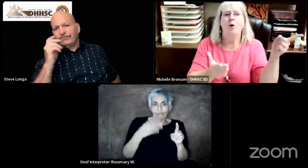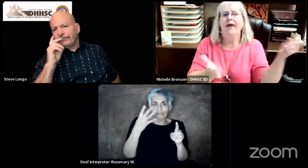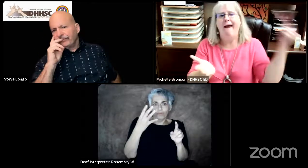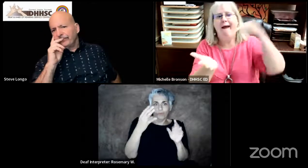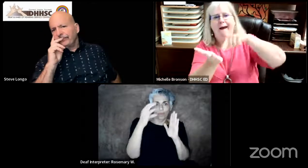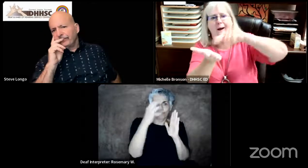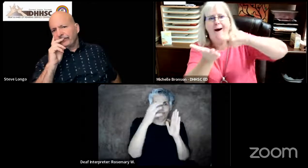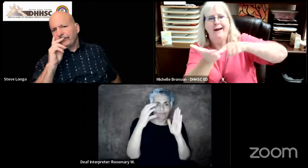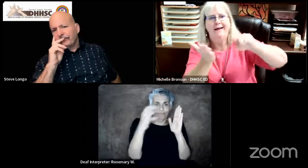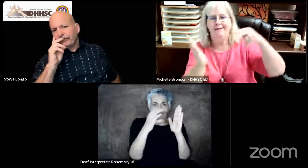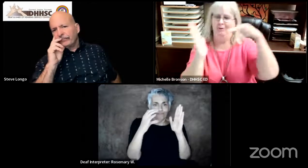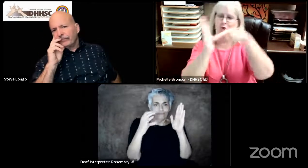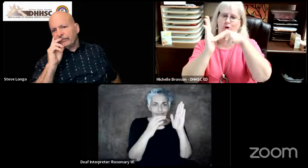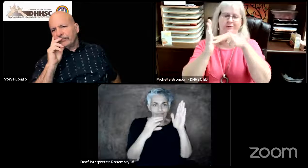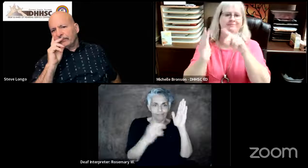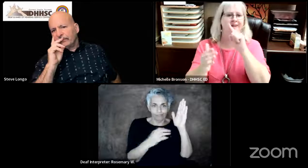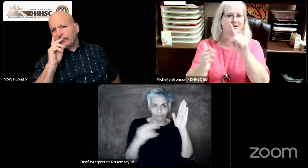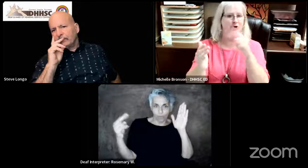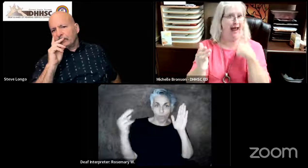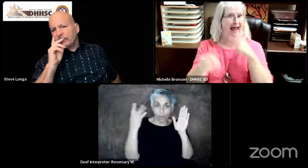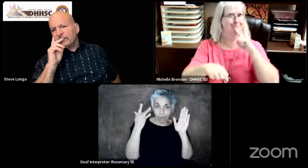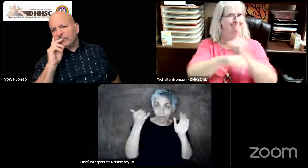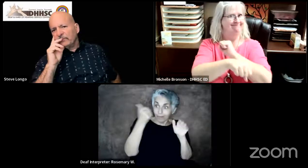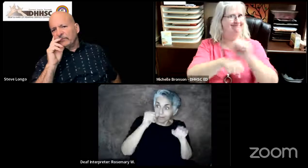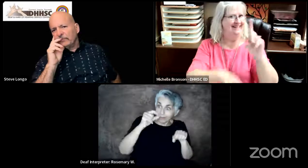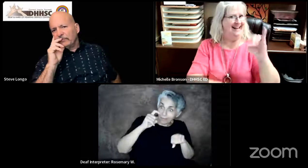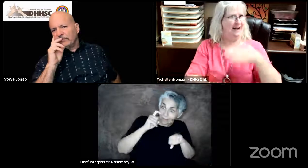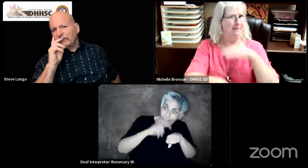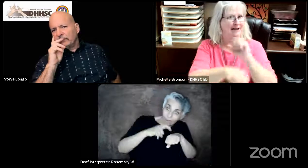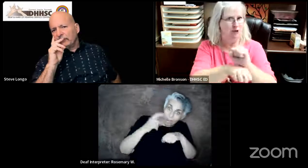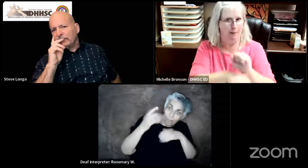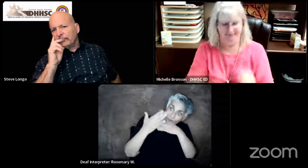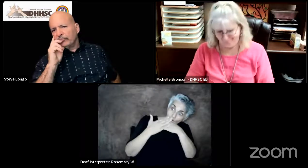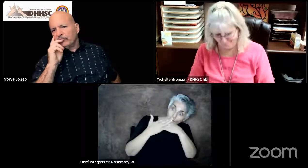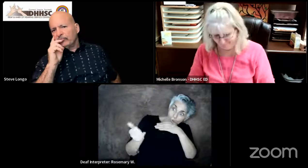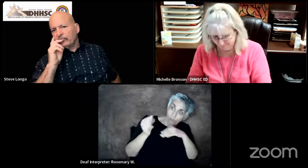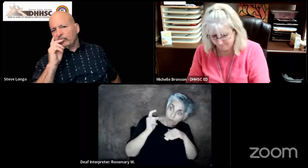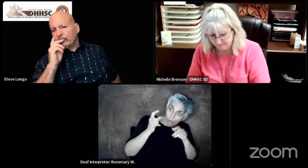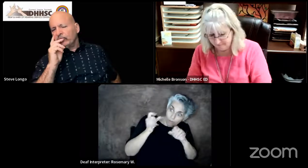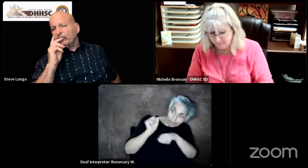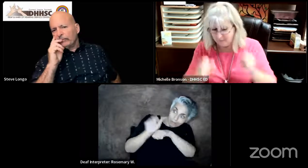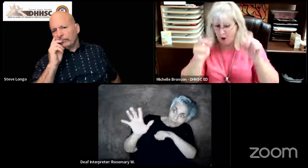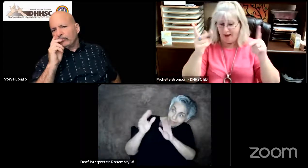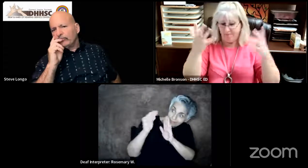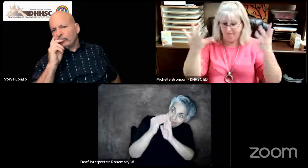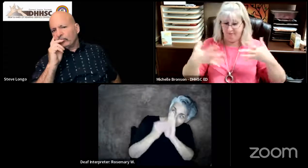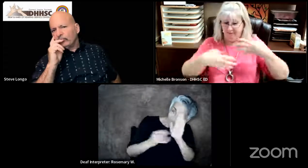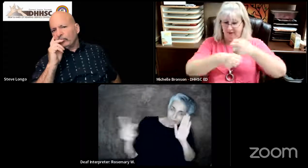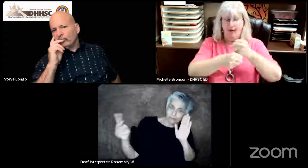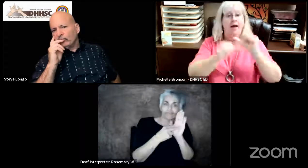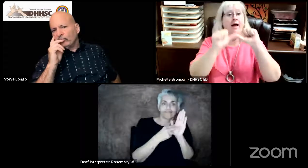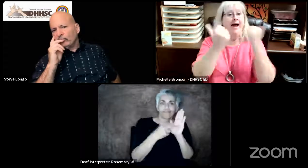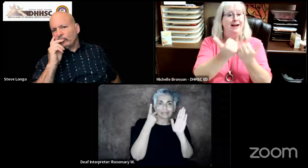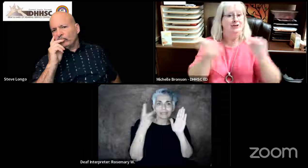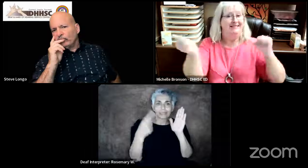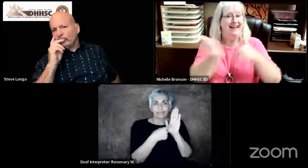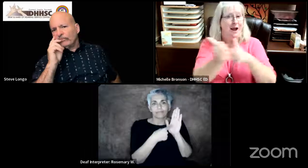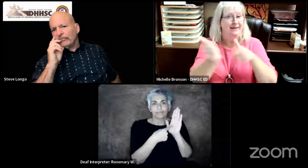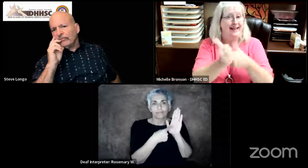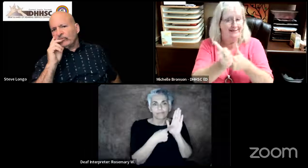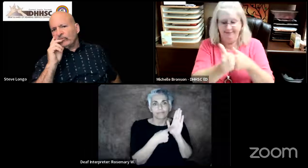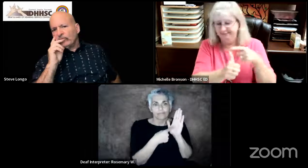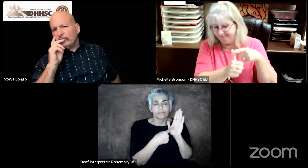that are now required. They will audit and look at my reports to see that I have in fact done this.